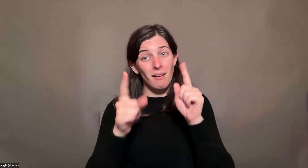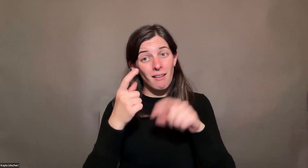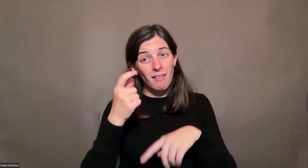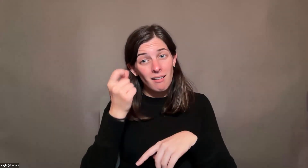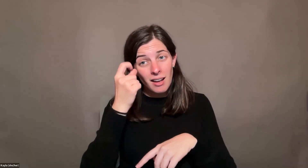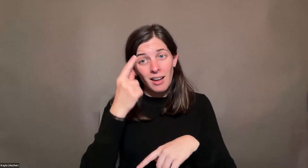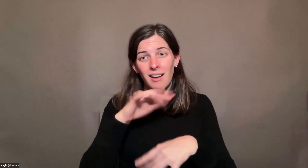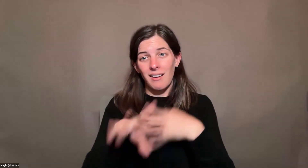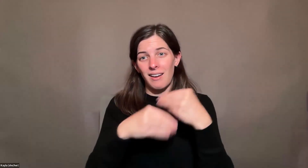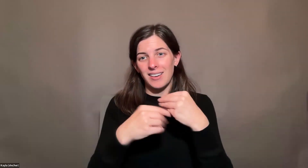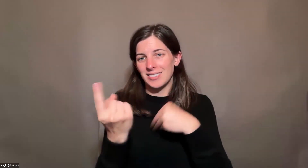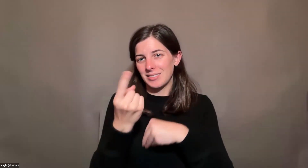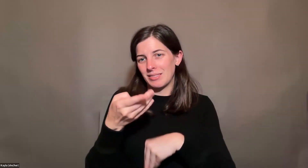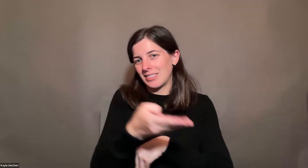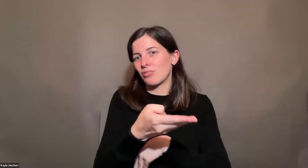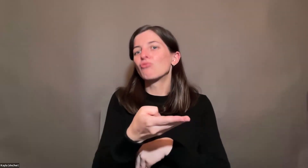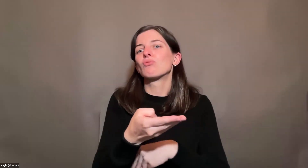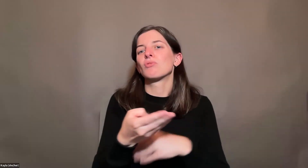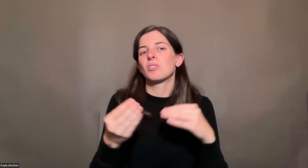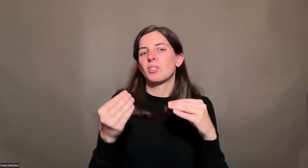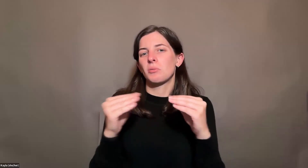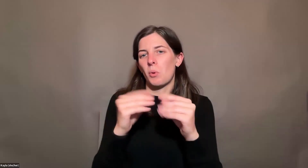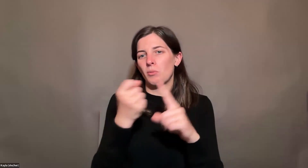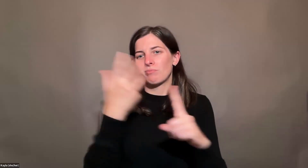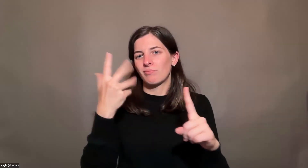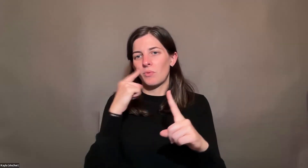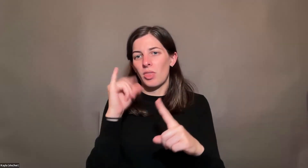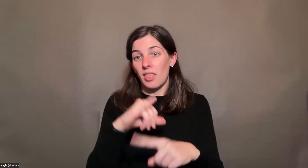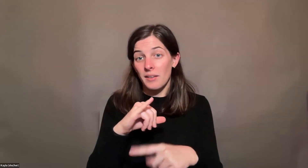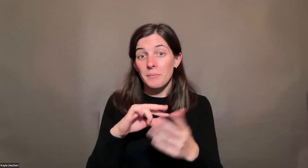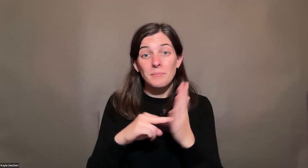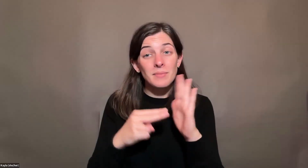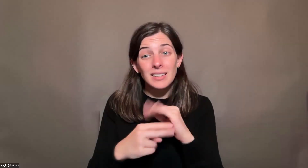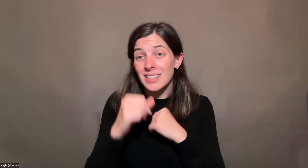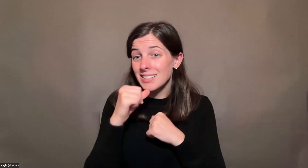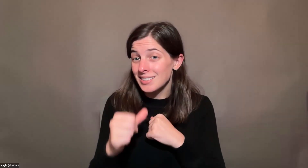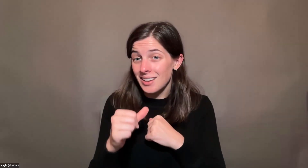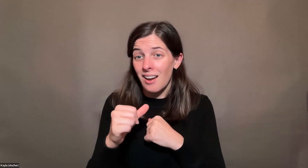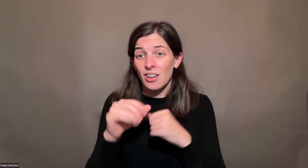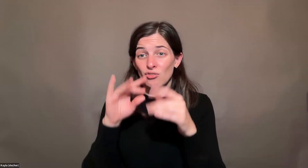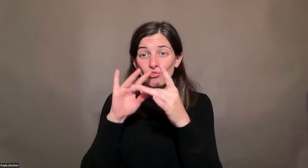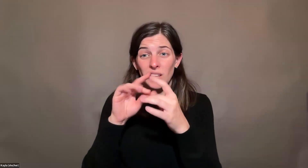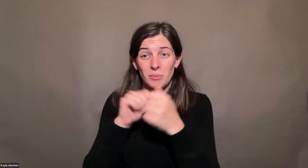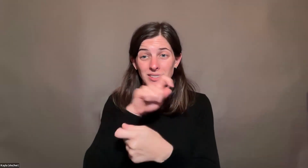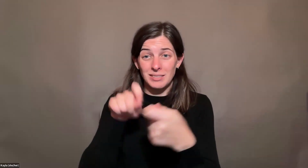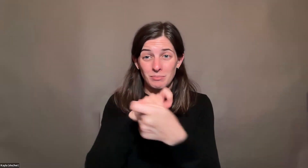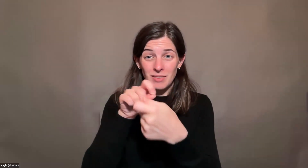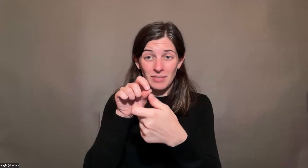here like read more about these things. So it is not about the title, but when the user come